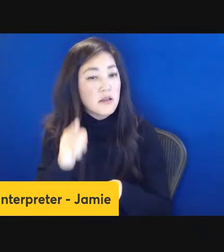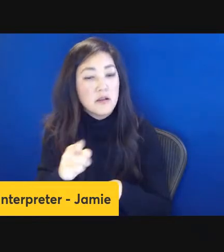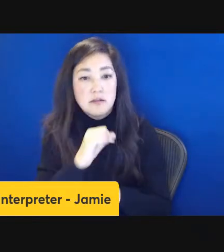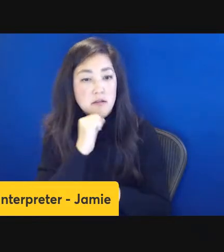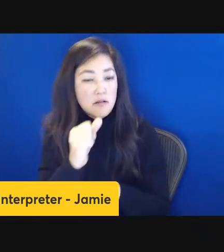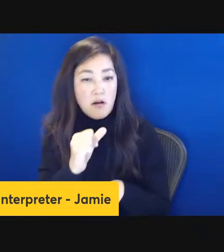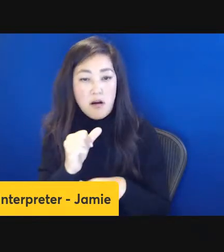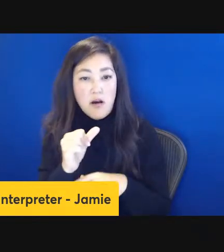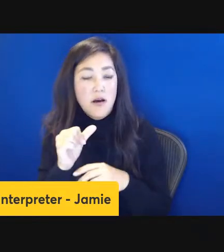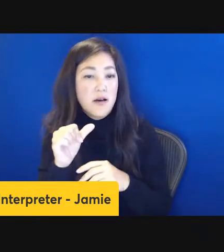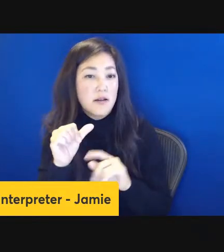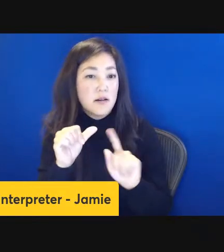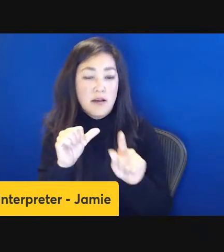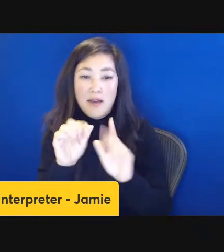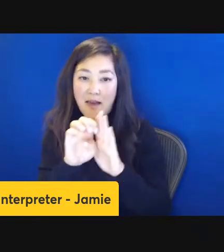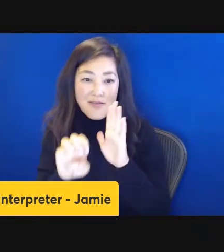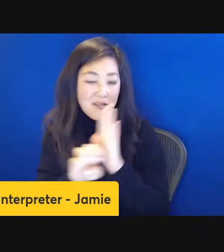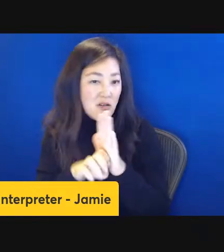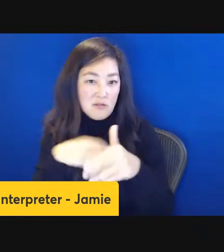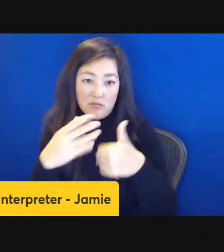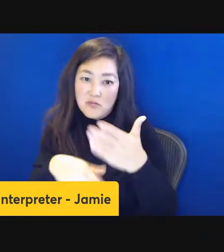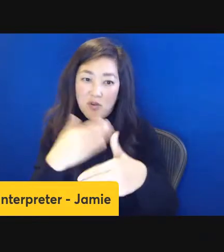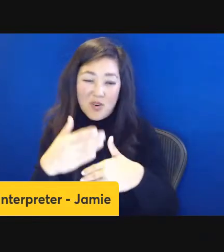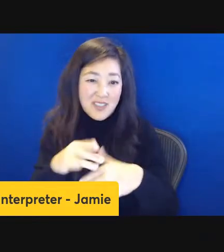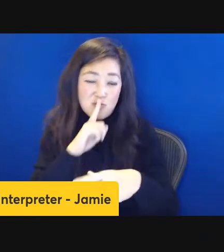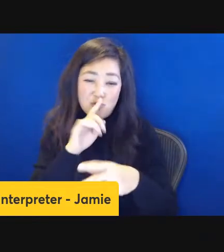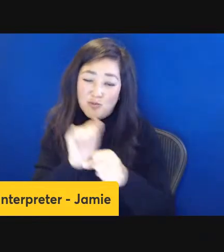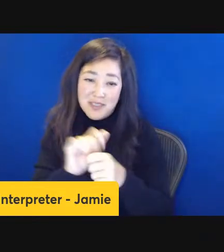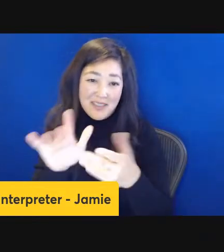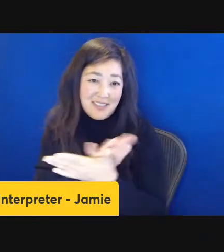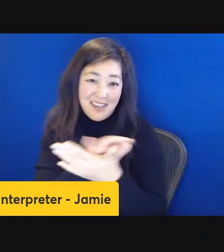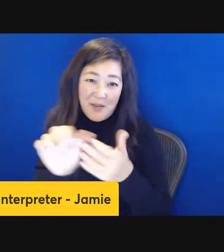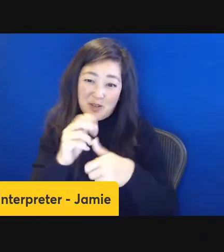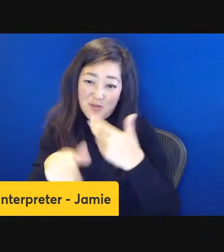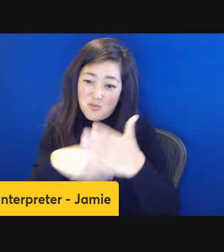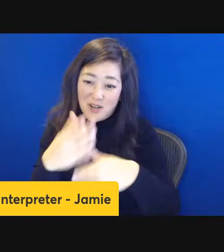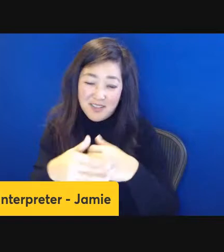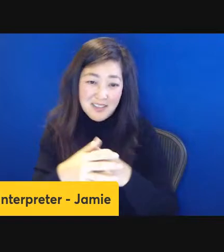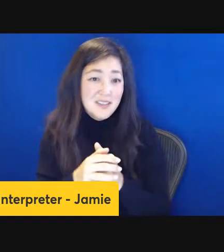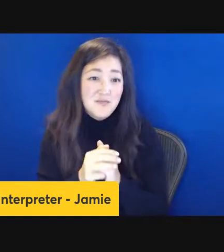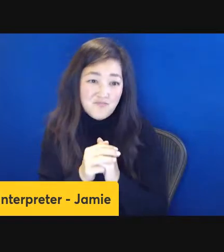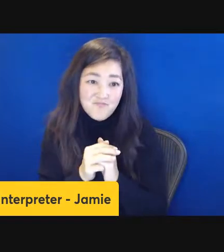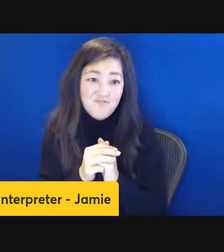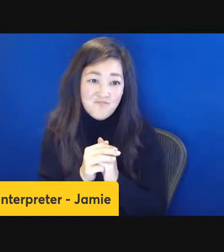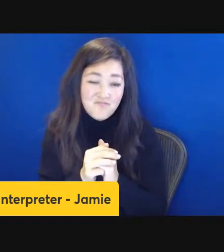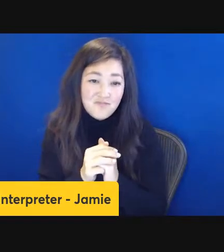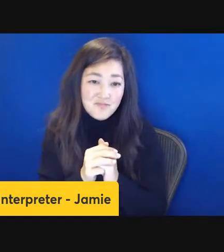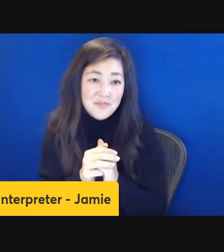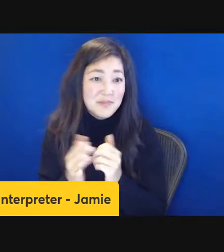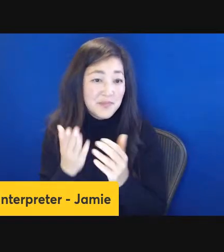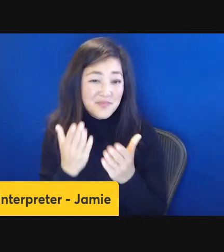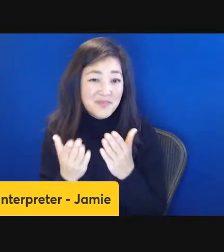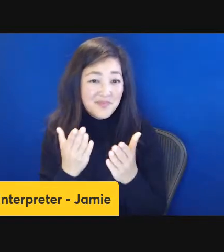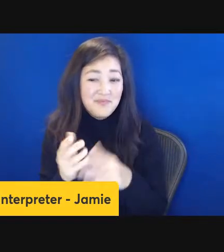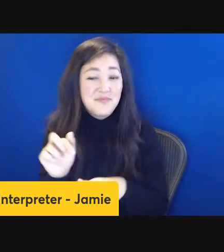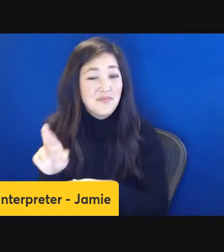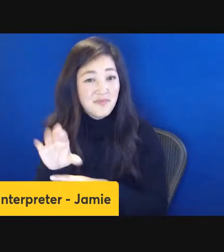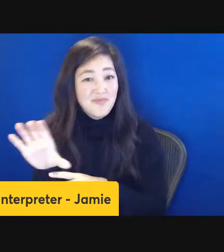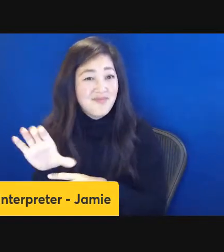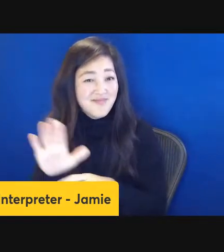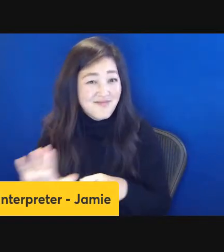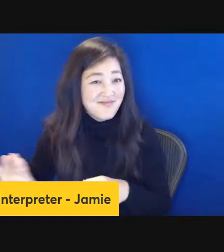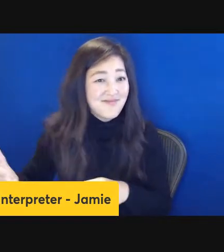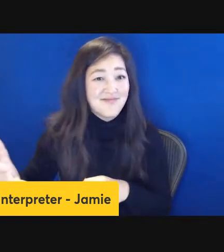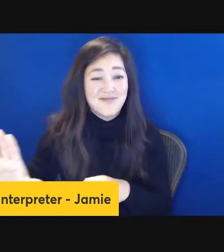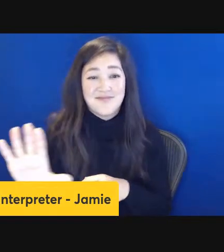and what really is a deeply damaging process. At the end of the day, it probably amounts to the race corrections across a